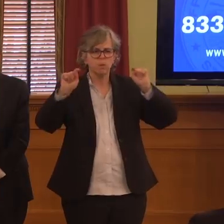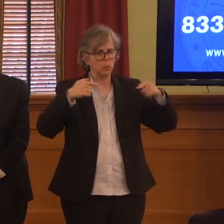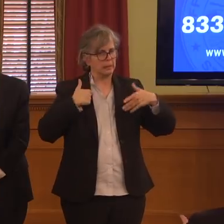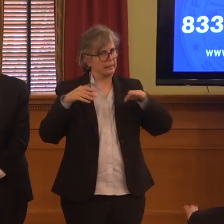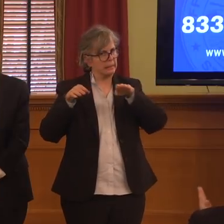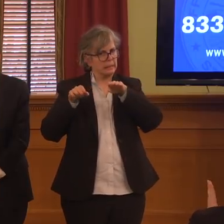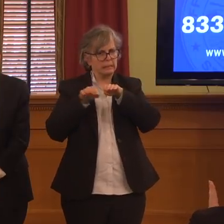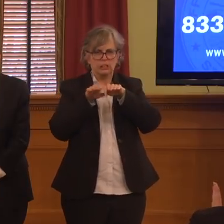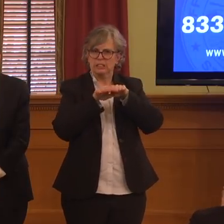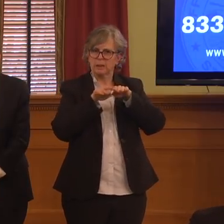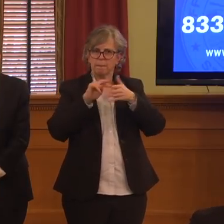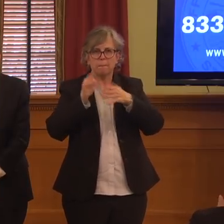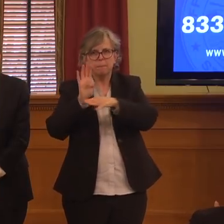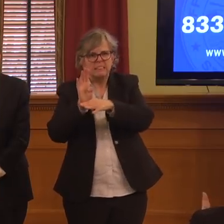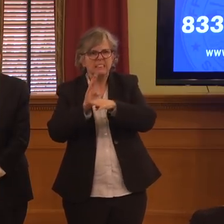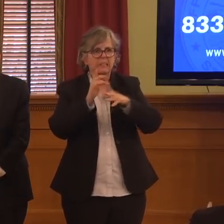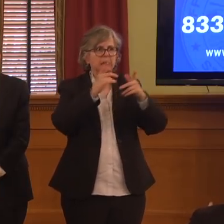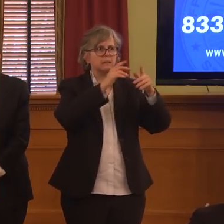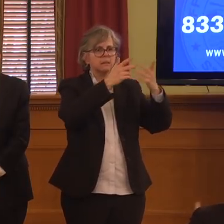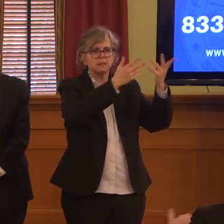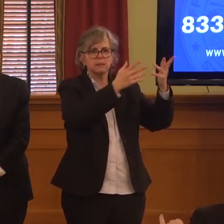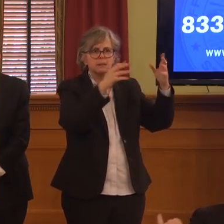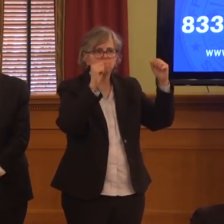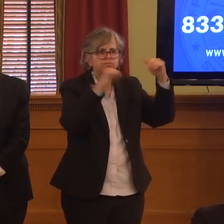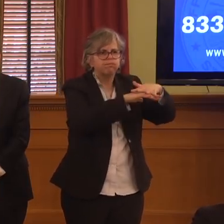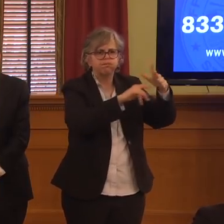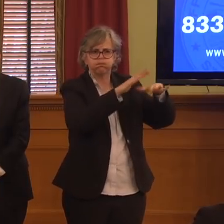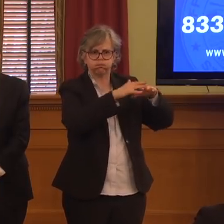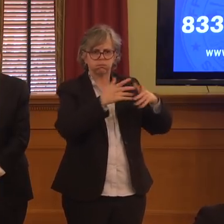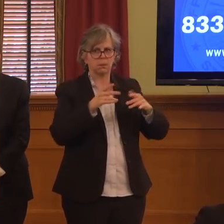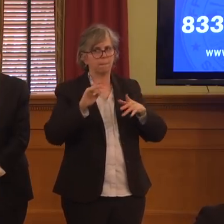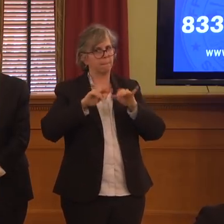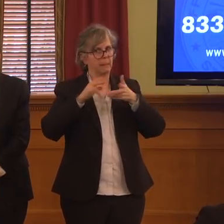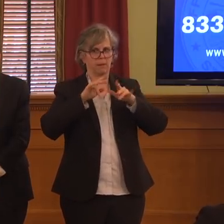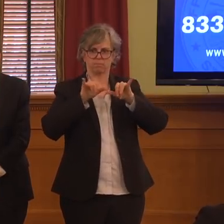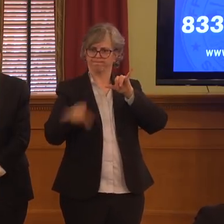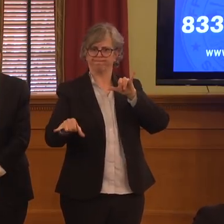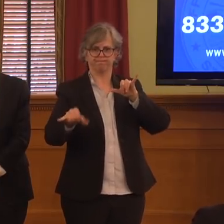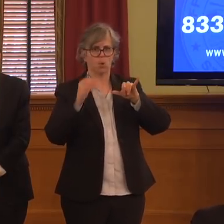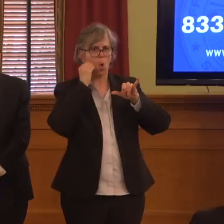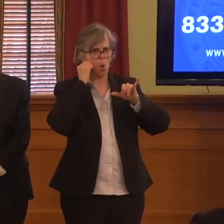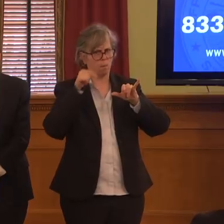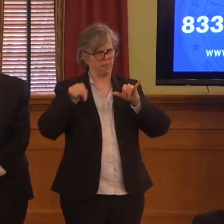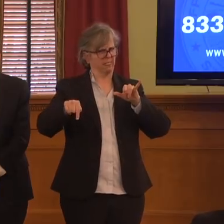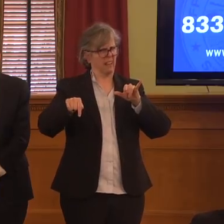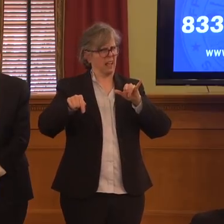this logarithmic spread of disease. As the governor said, that was such a key clue to this.